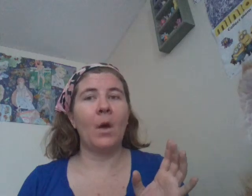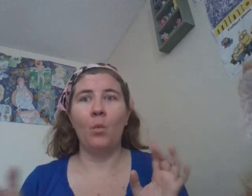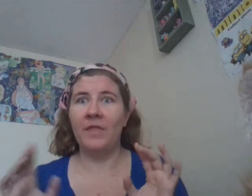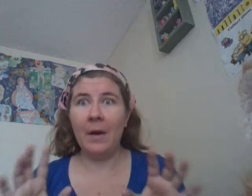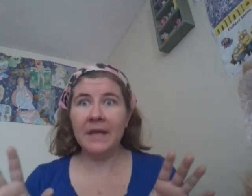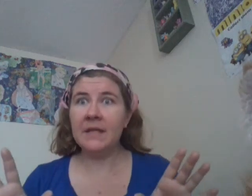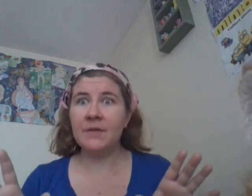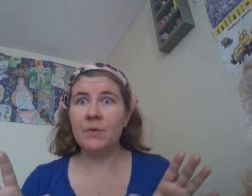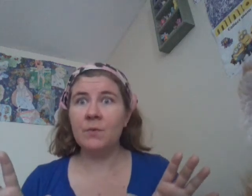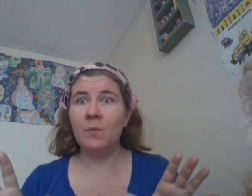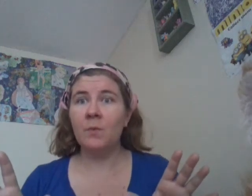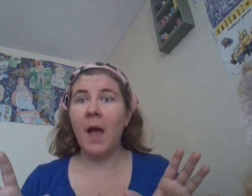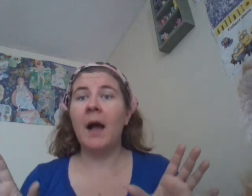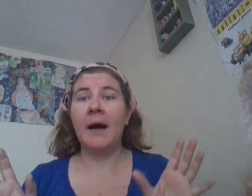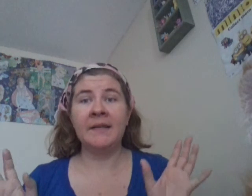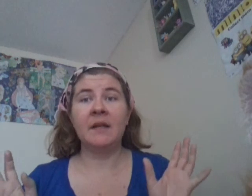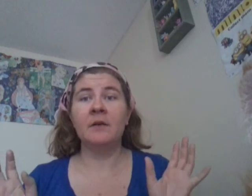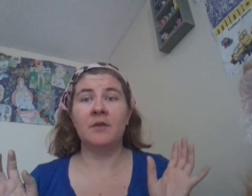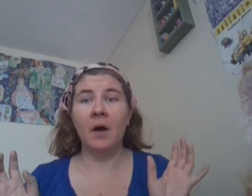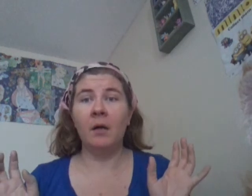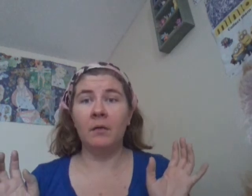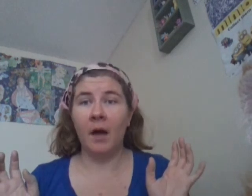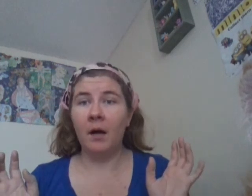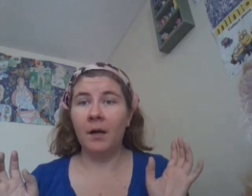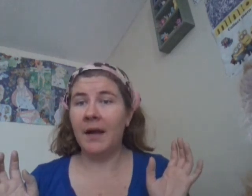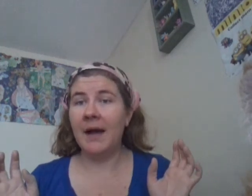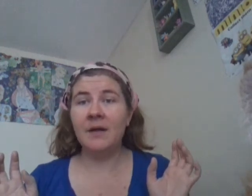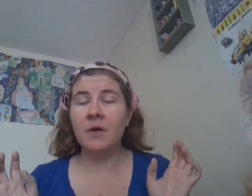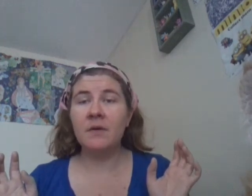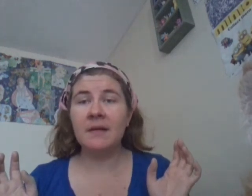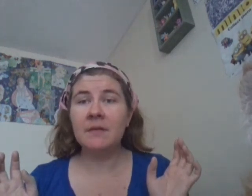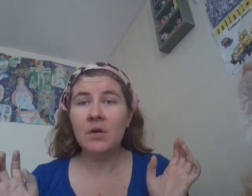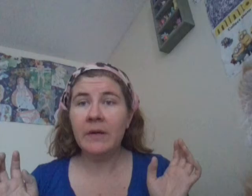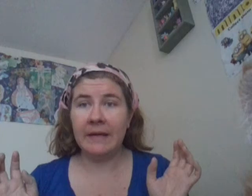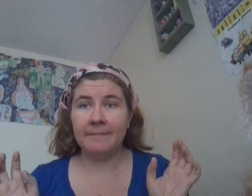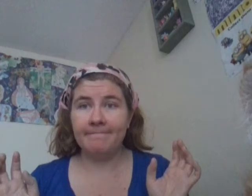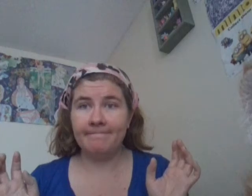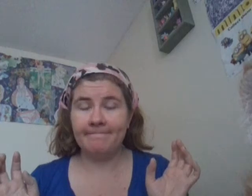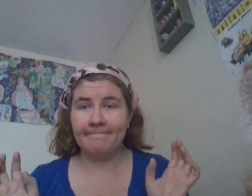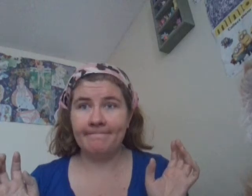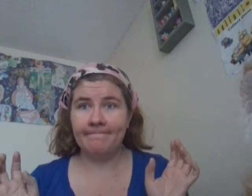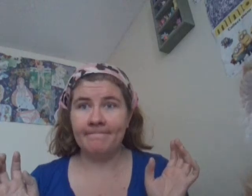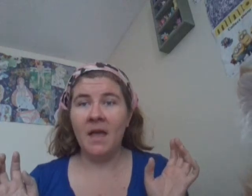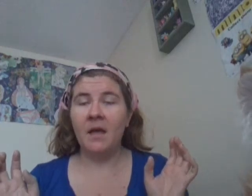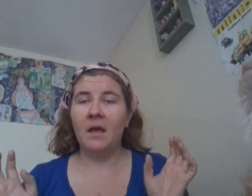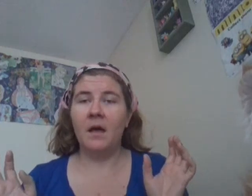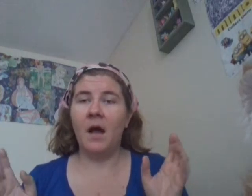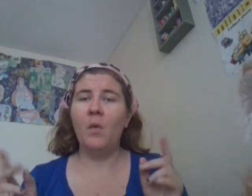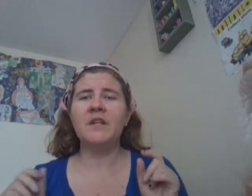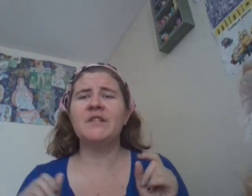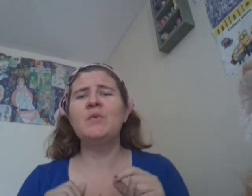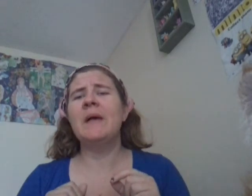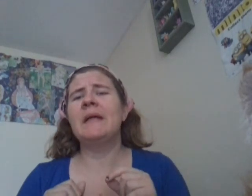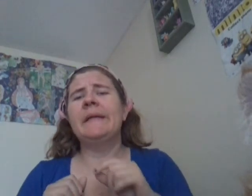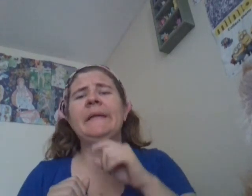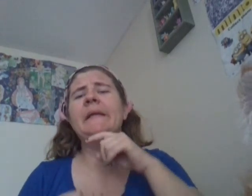without meaning to, I start to draw, y'all, and I don't notice I'm doing it. I watched two men and a